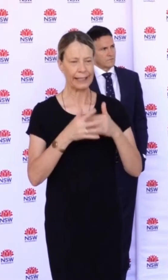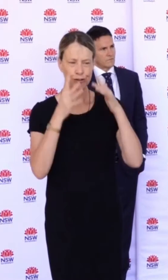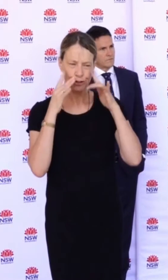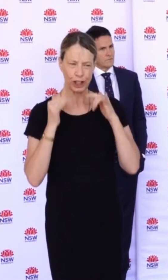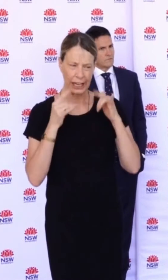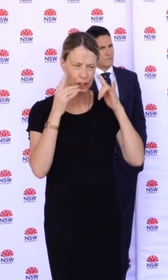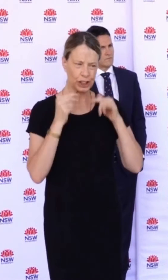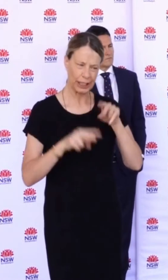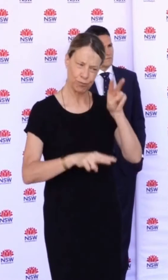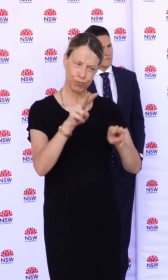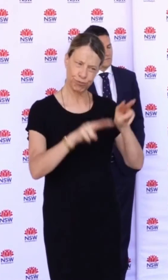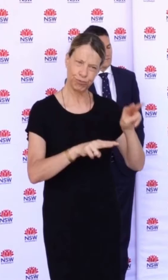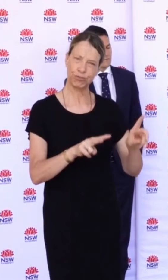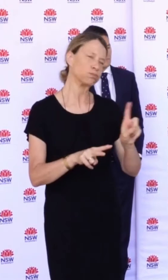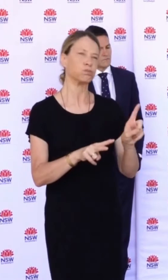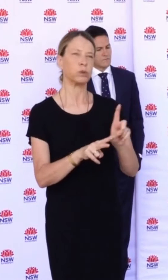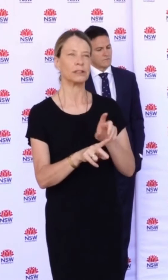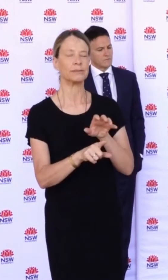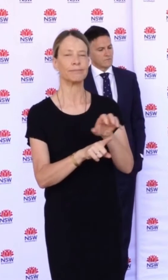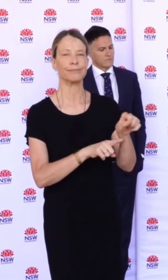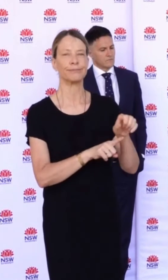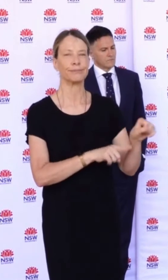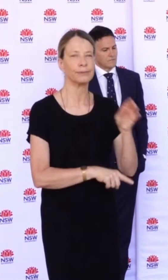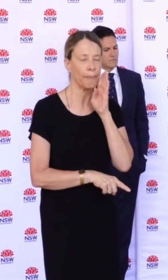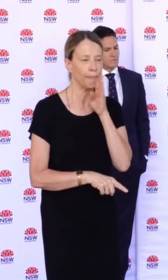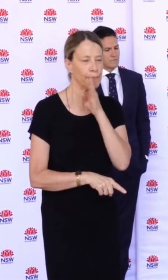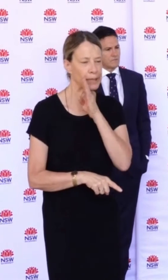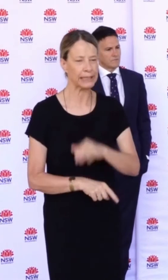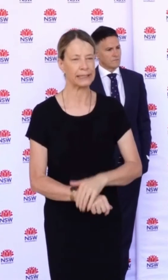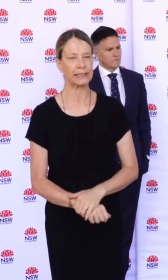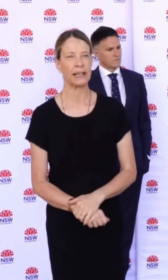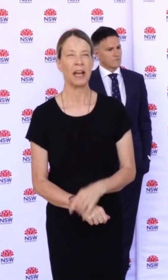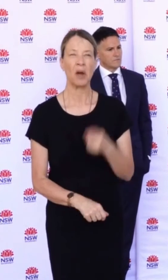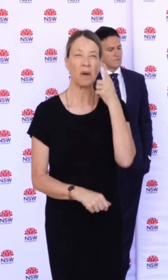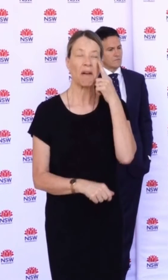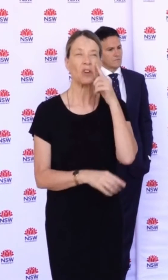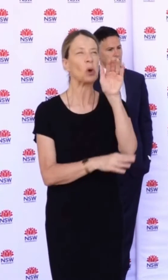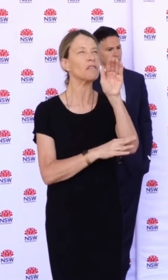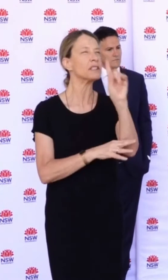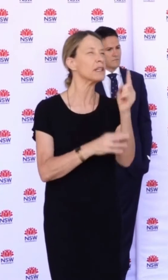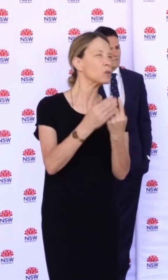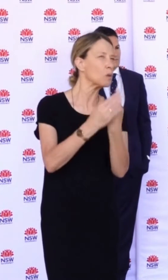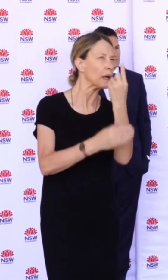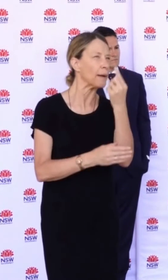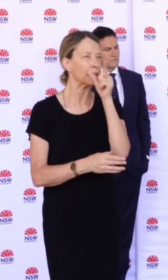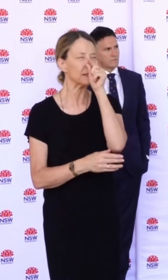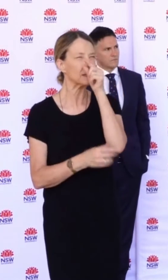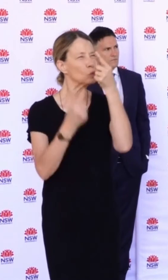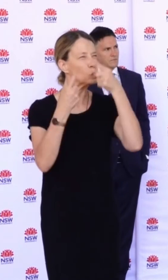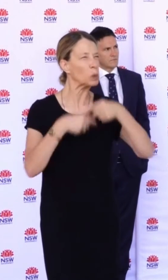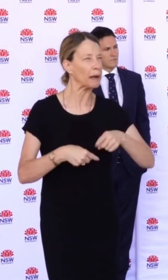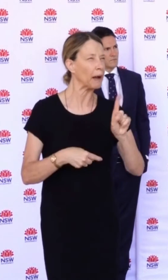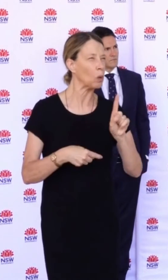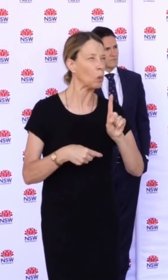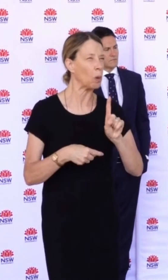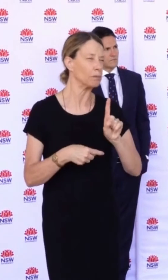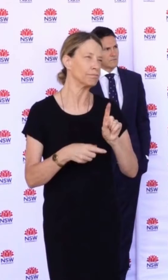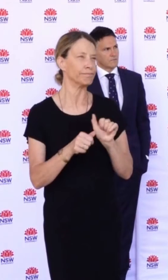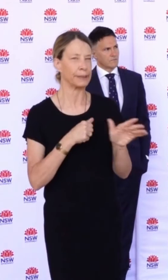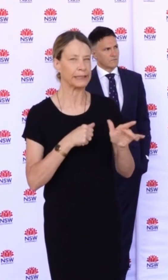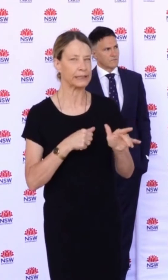Is there any way we could amp up what we are currently doing about testing, not only of those workers but potentially of their household contacts, to increase